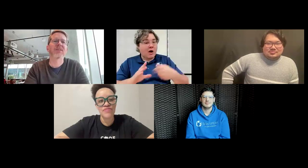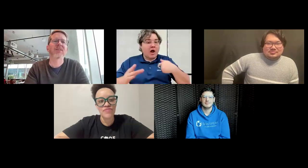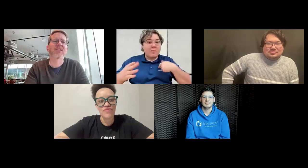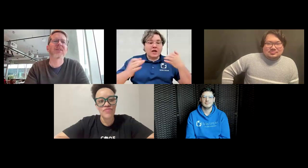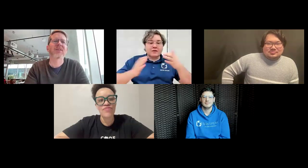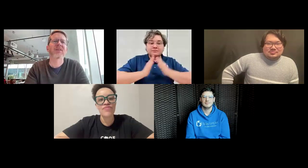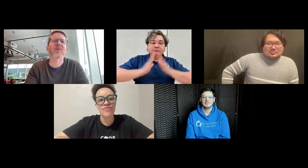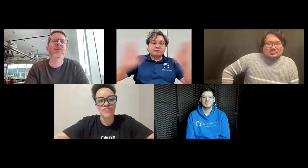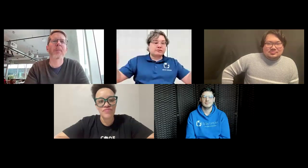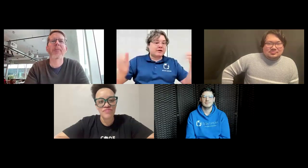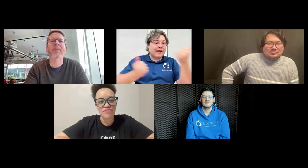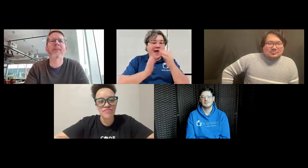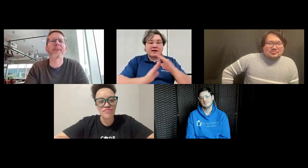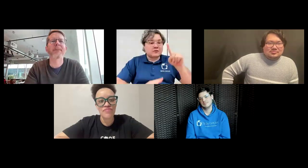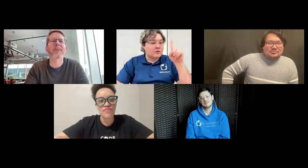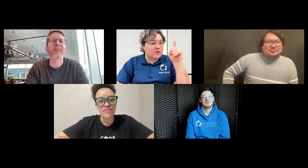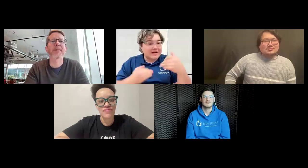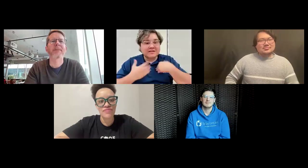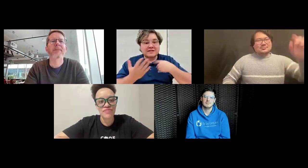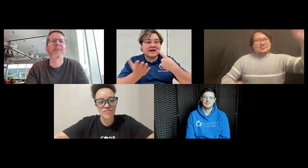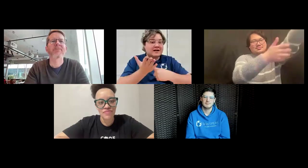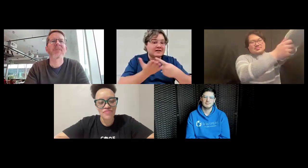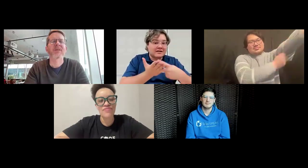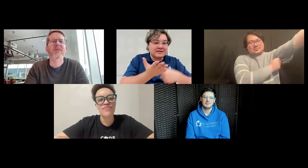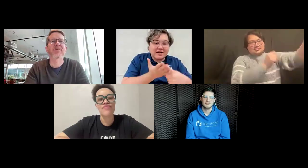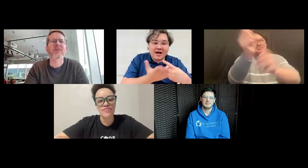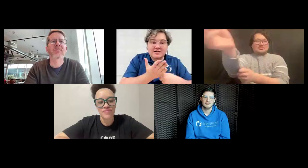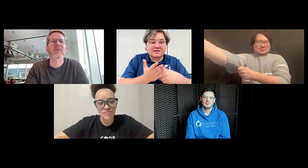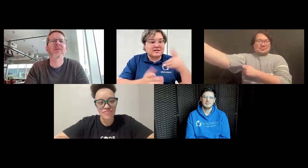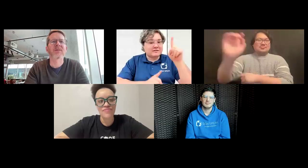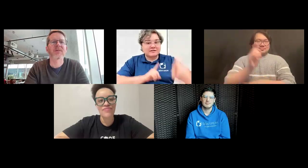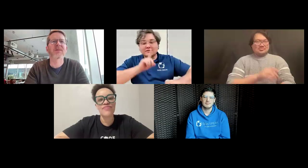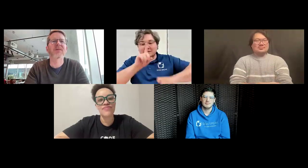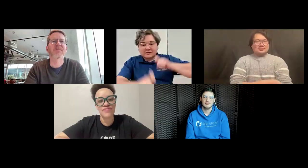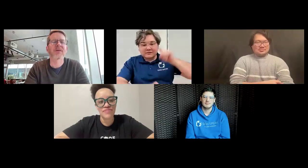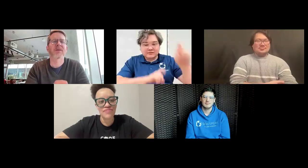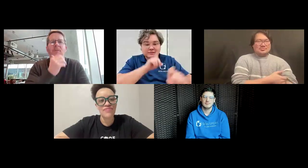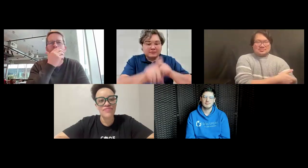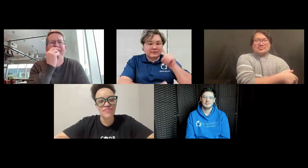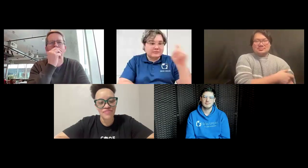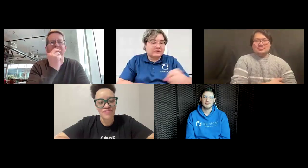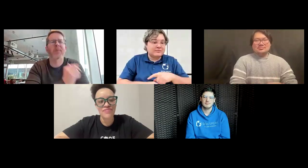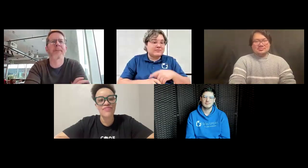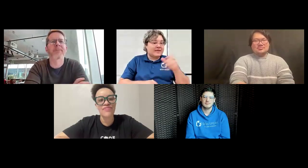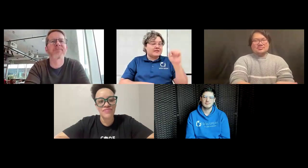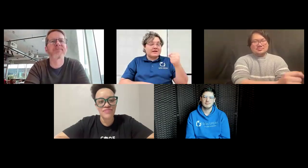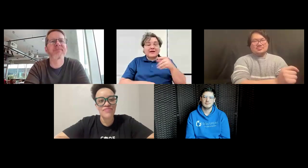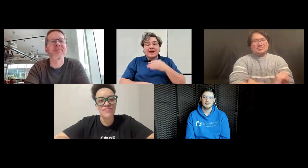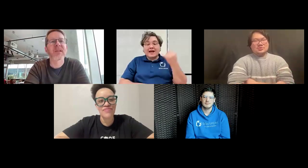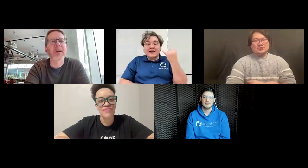that you're able to join, and you can ask questions, you can have a discussion, really to engage